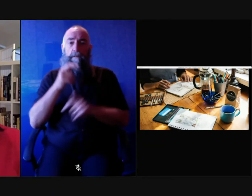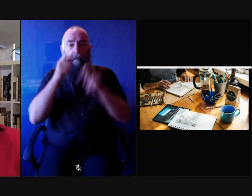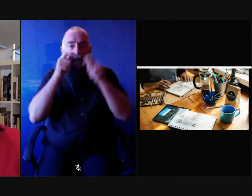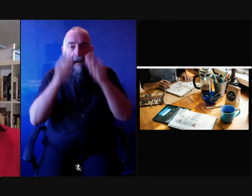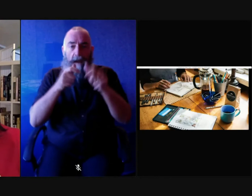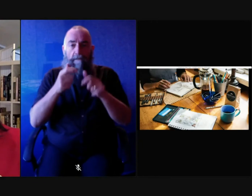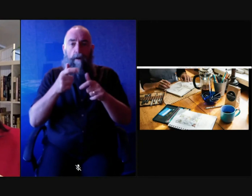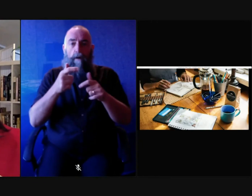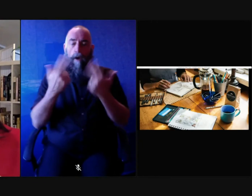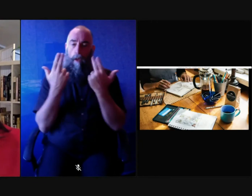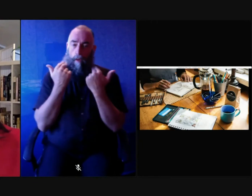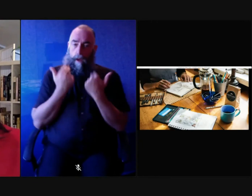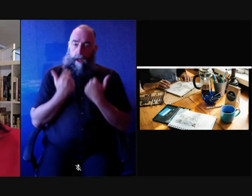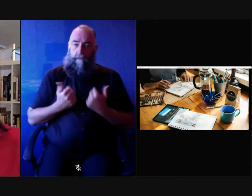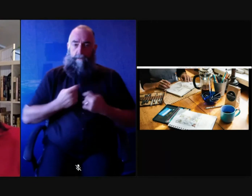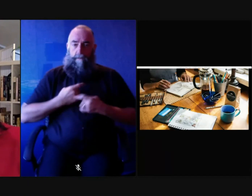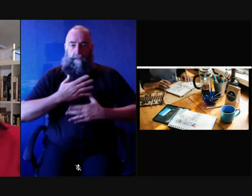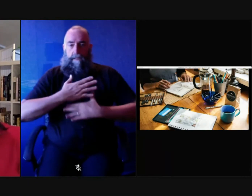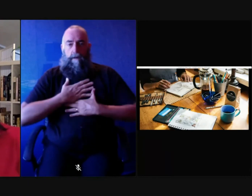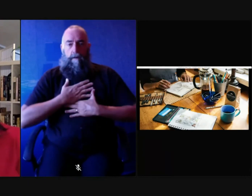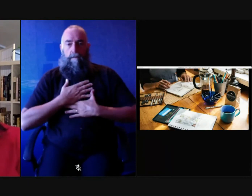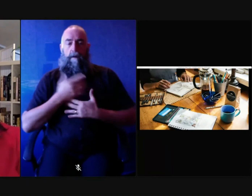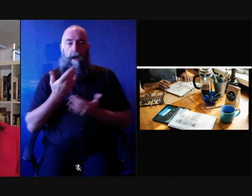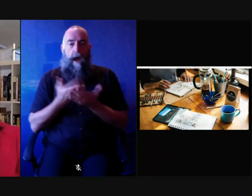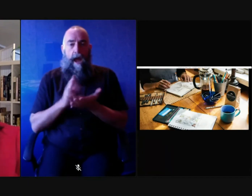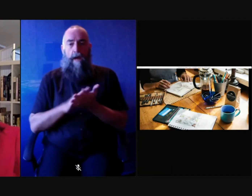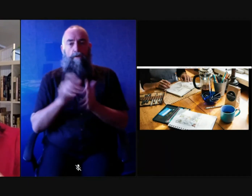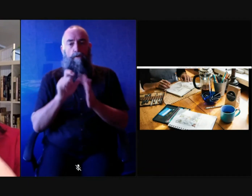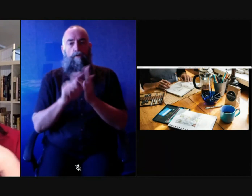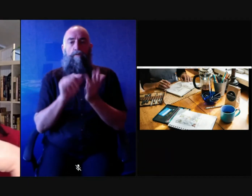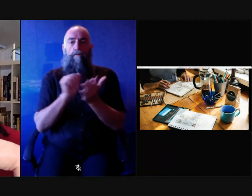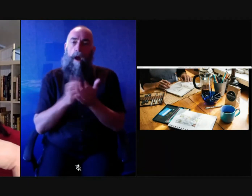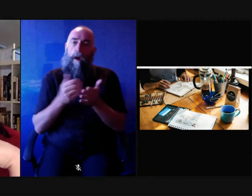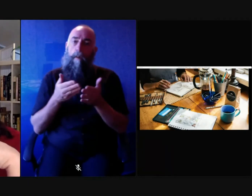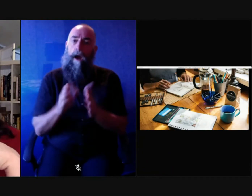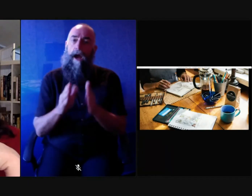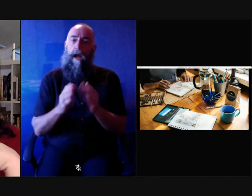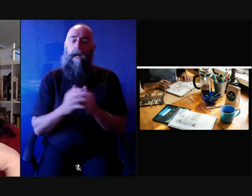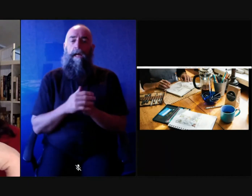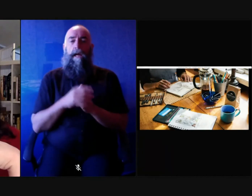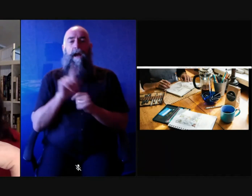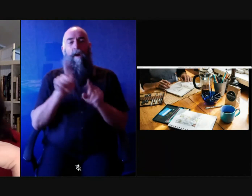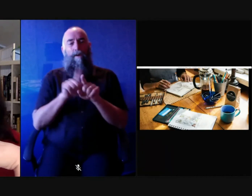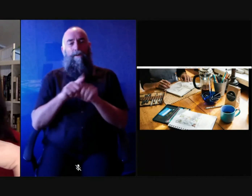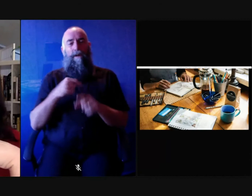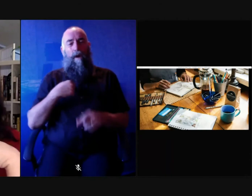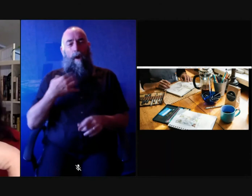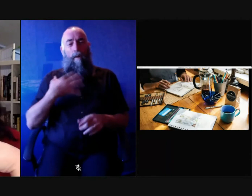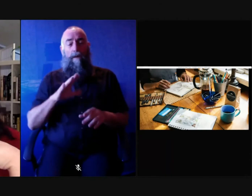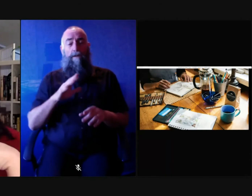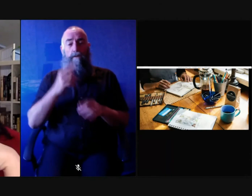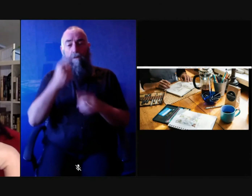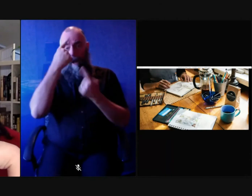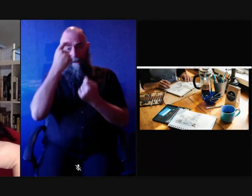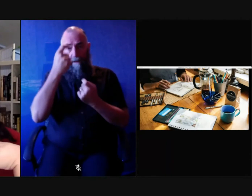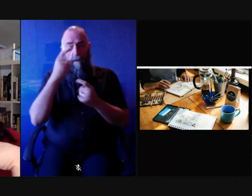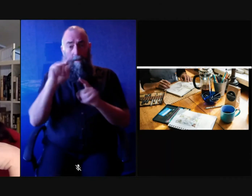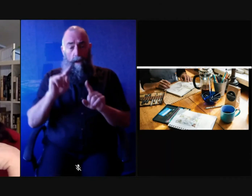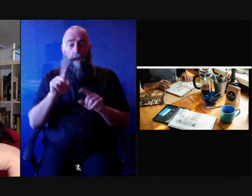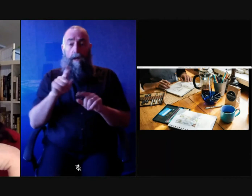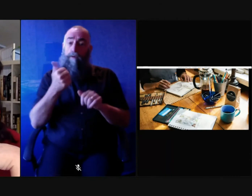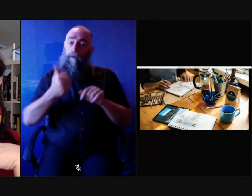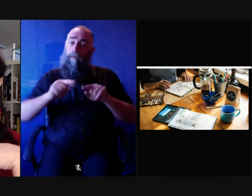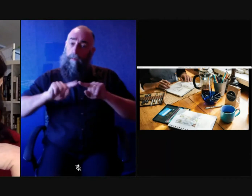as well as in every other way. I would also suggest a couple of things at this point. Now is a really good time